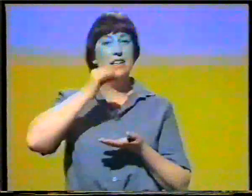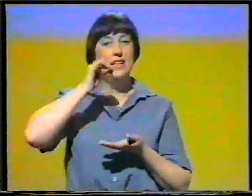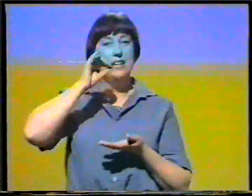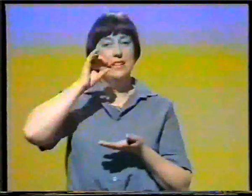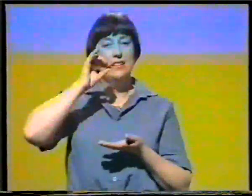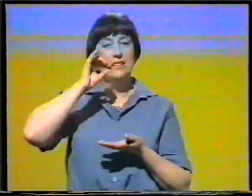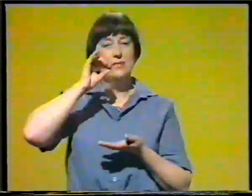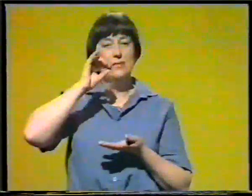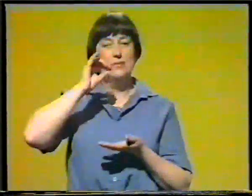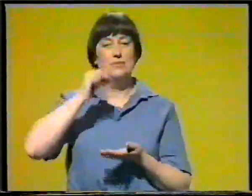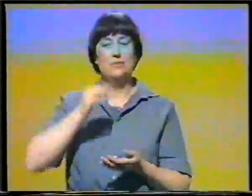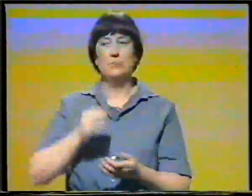Tea.